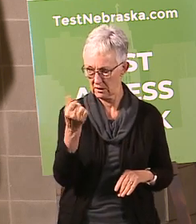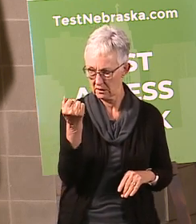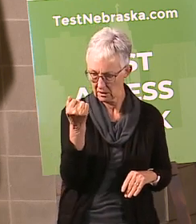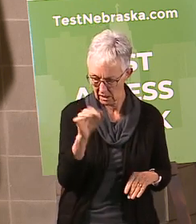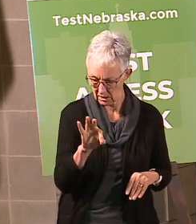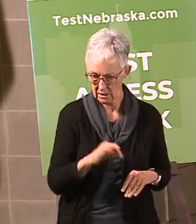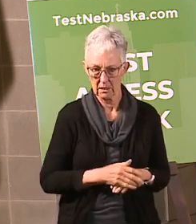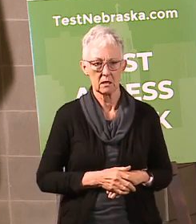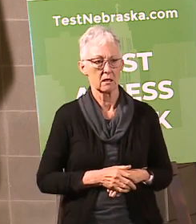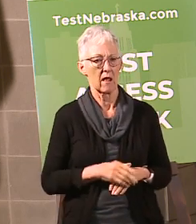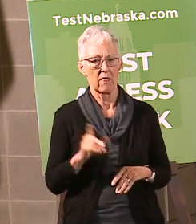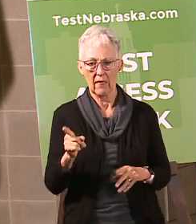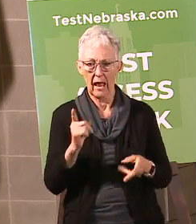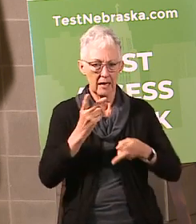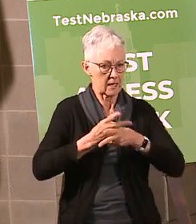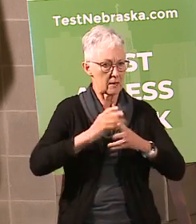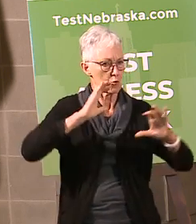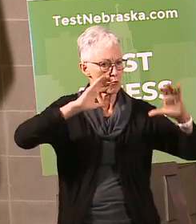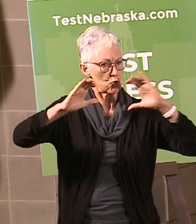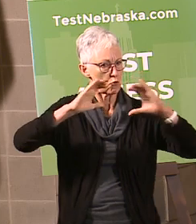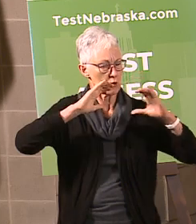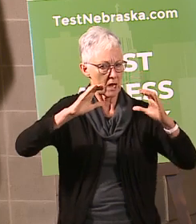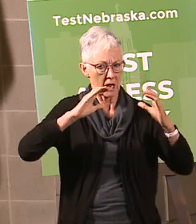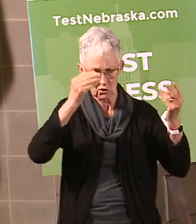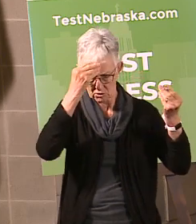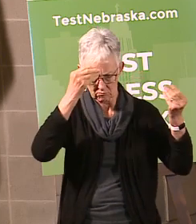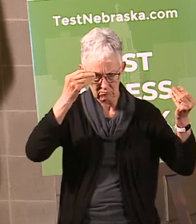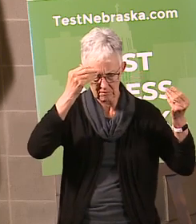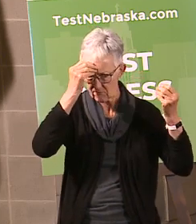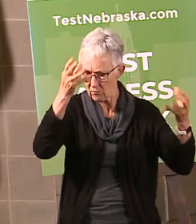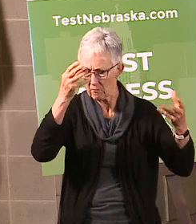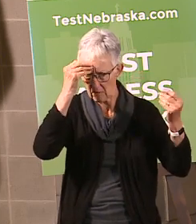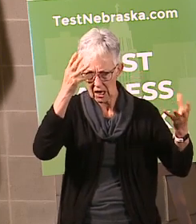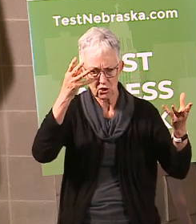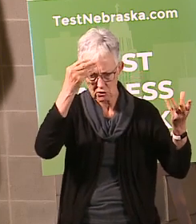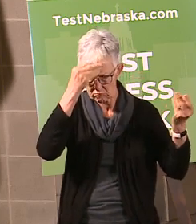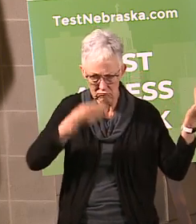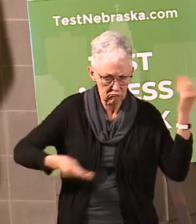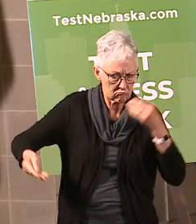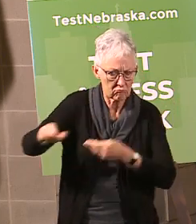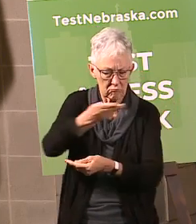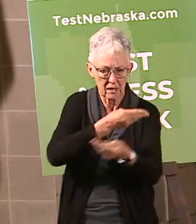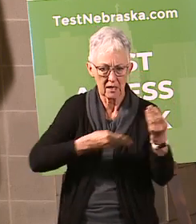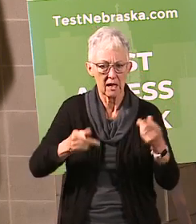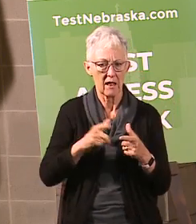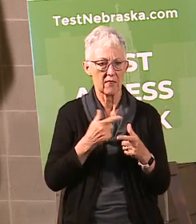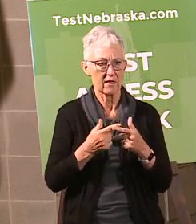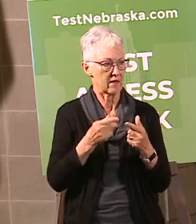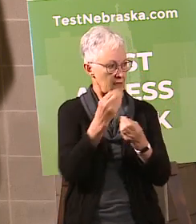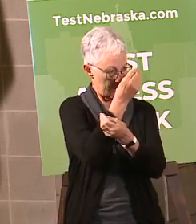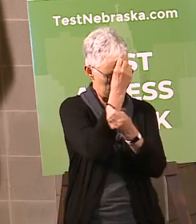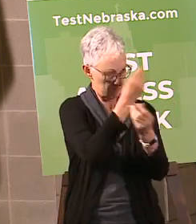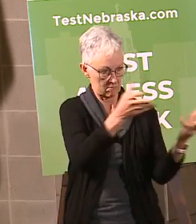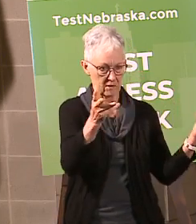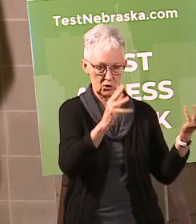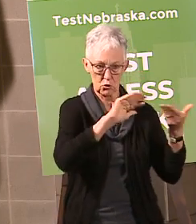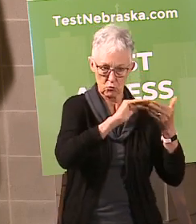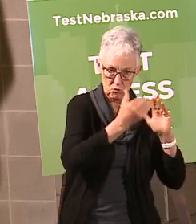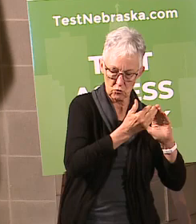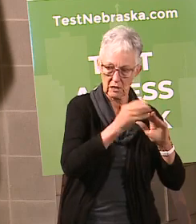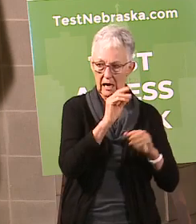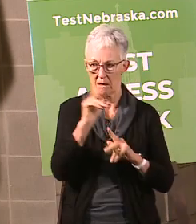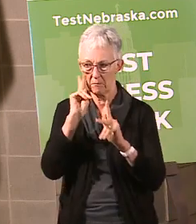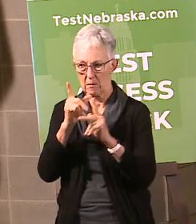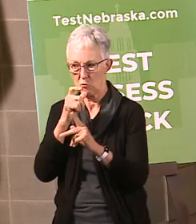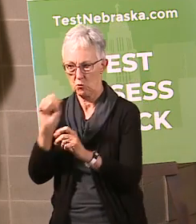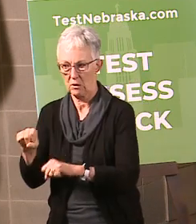the situation, what's needed, and then they let state leaders, government officials, funders all know, and then they start delivering those